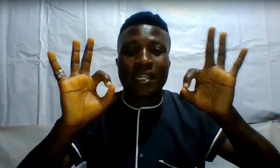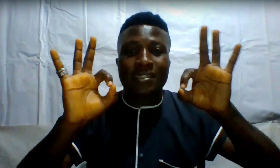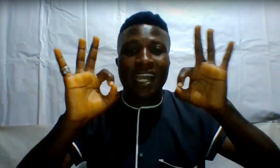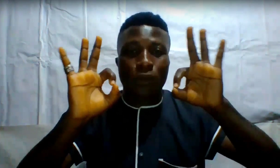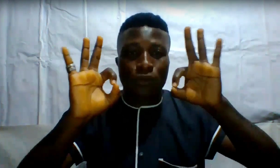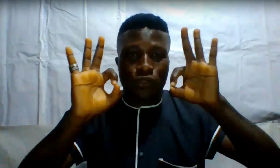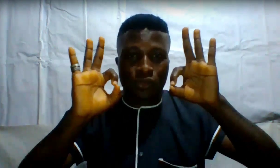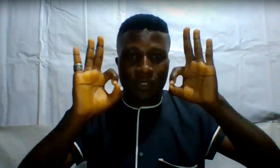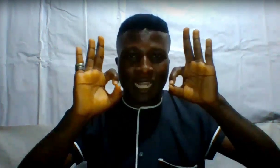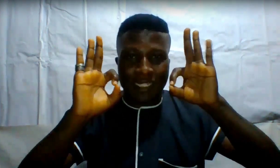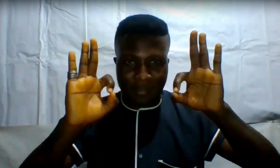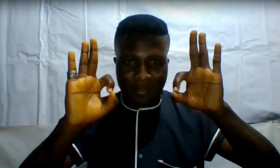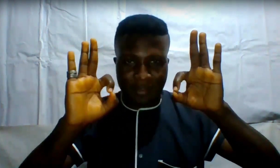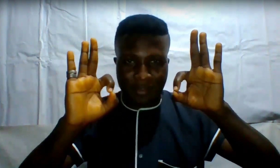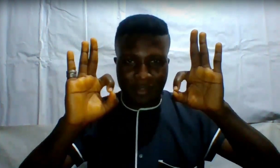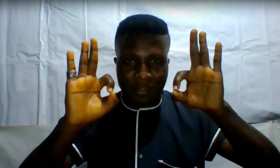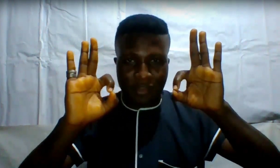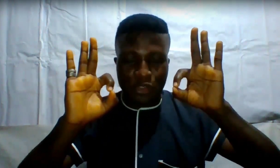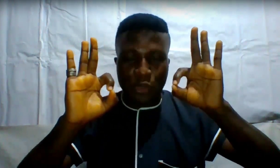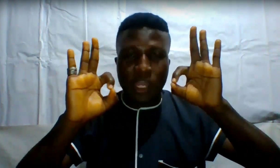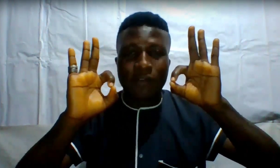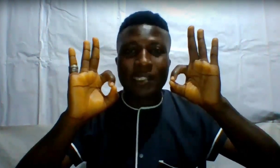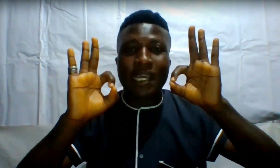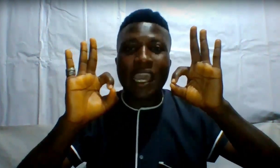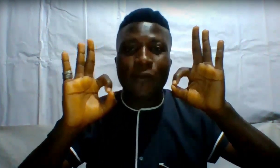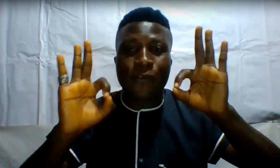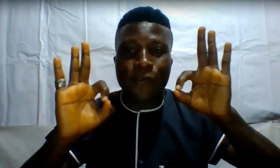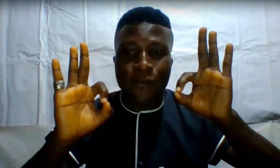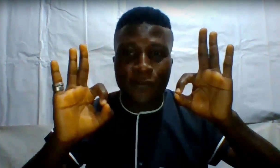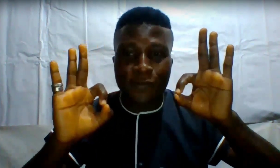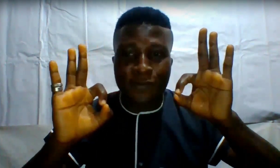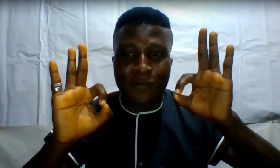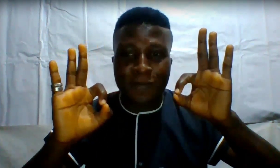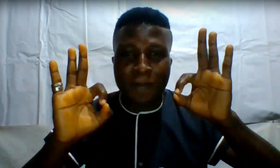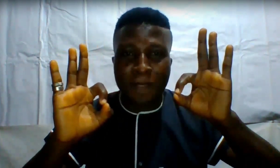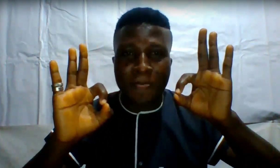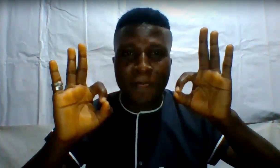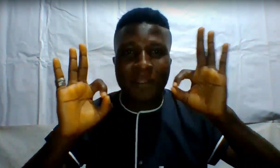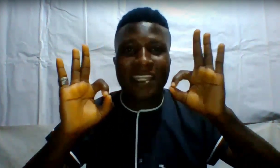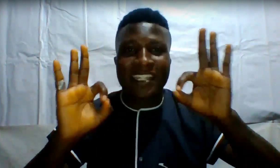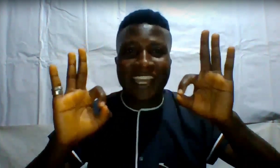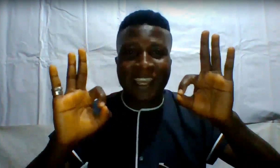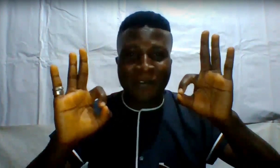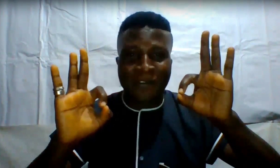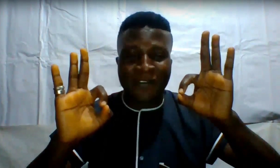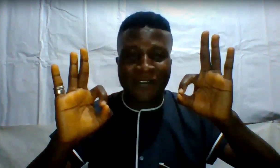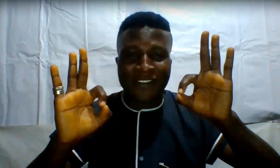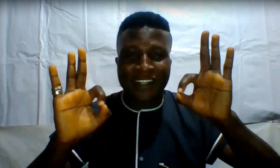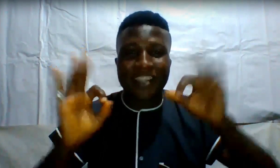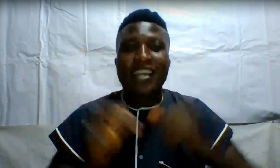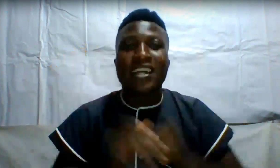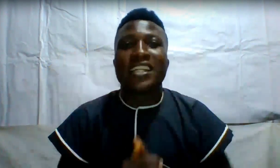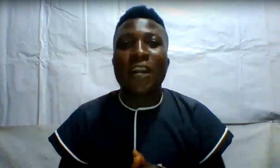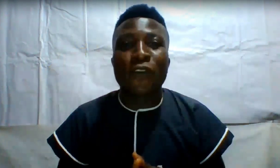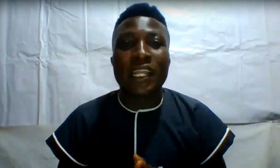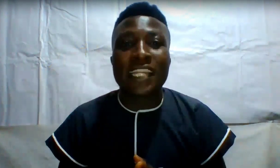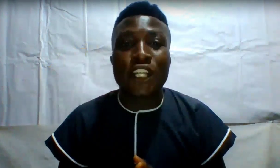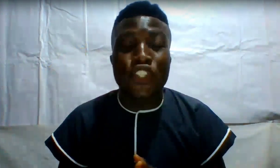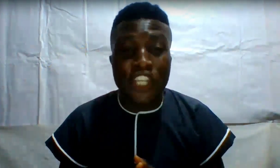this. So we have letter F, letter F. Now for letter G, I